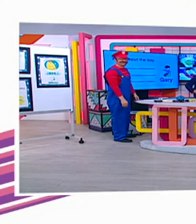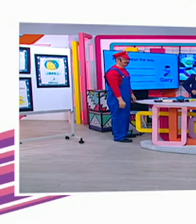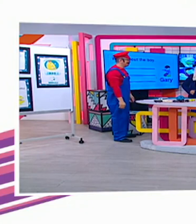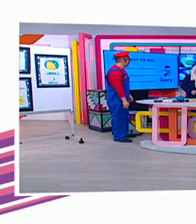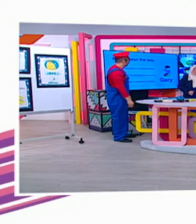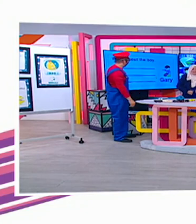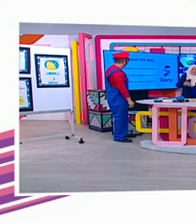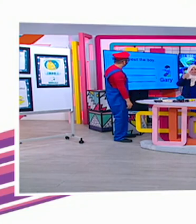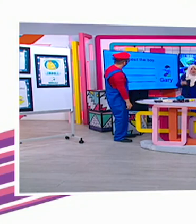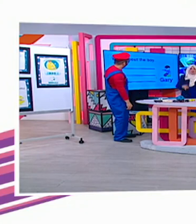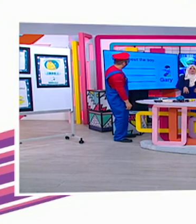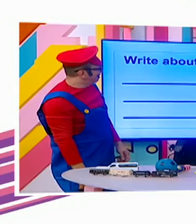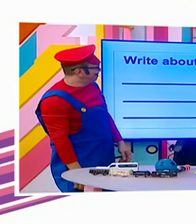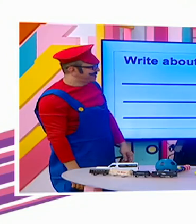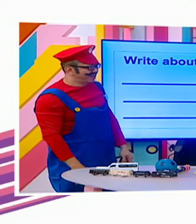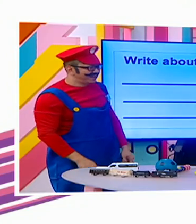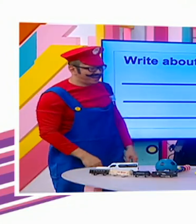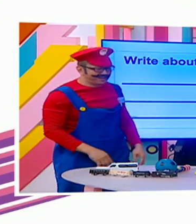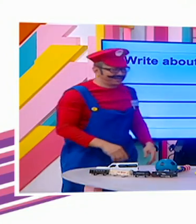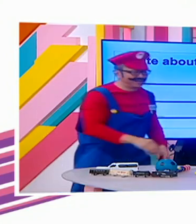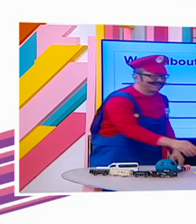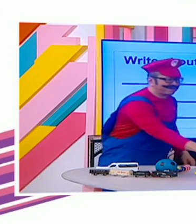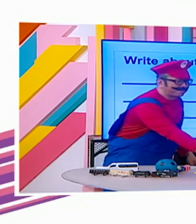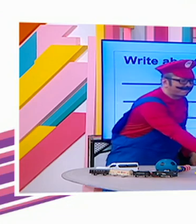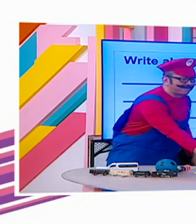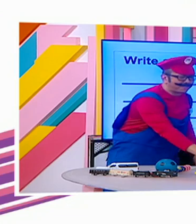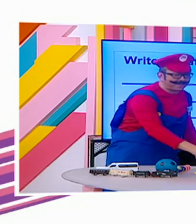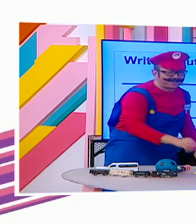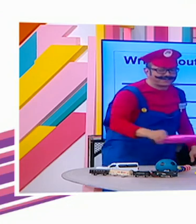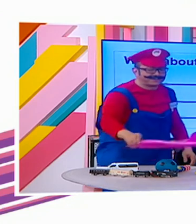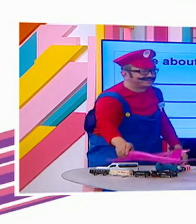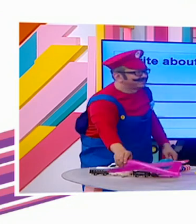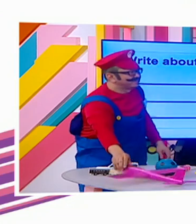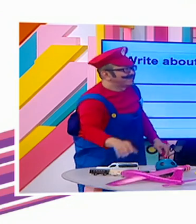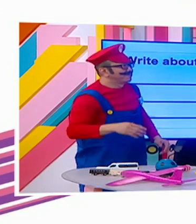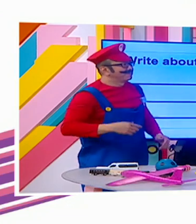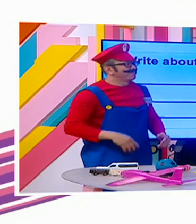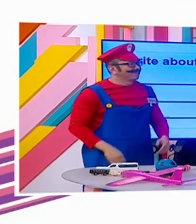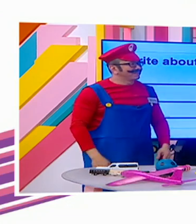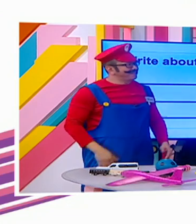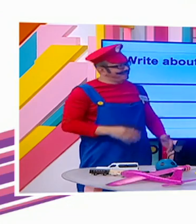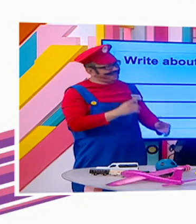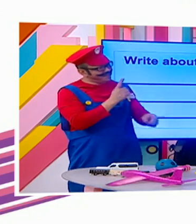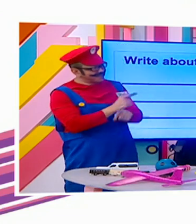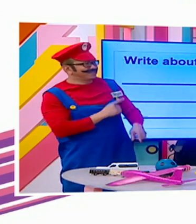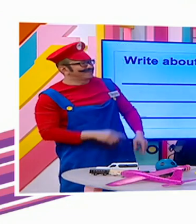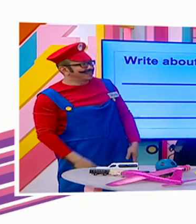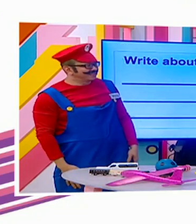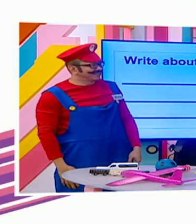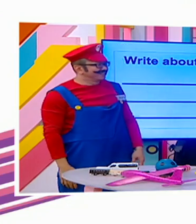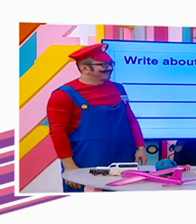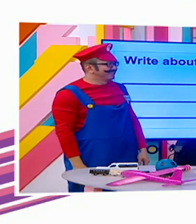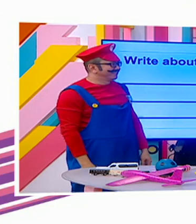Okay, let me just write this here. Okay. Let's try. Okay, so maybe I try to sign and they can yes, write? Yes,